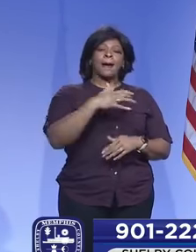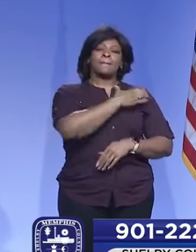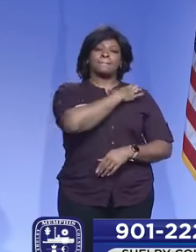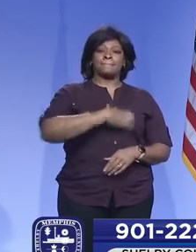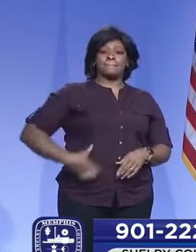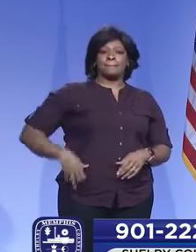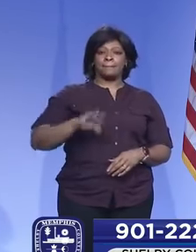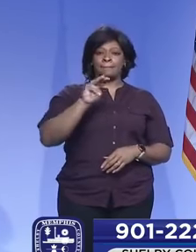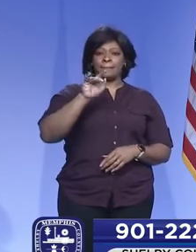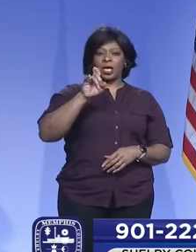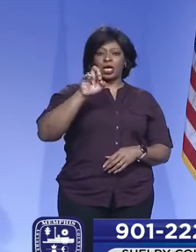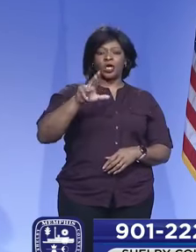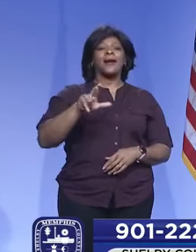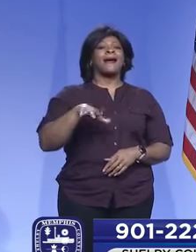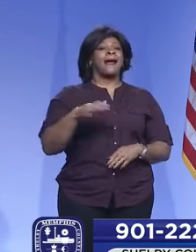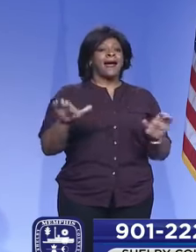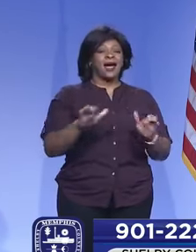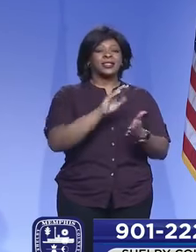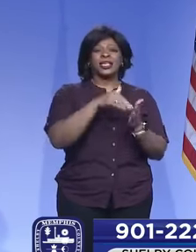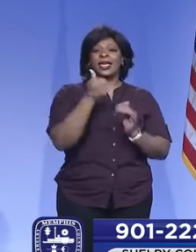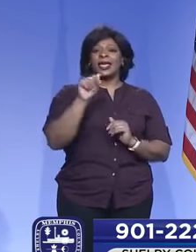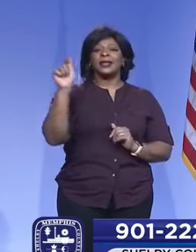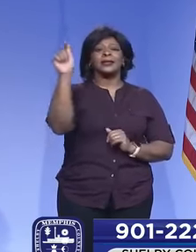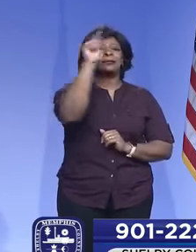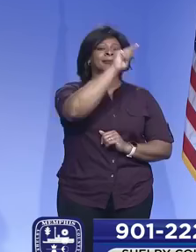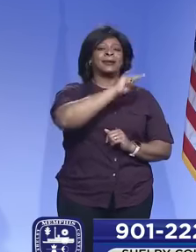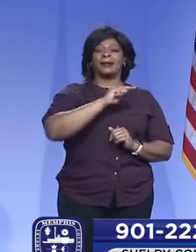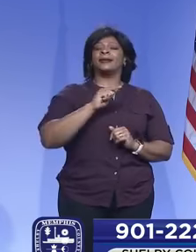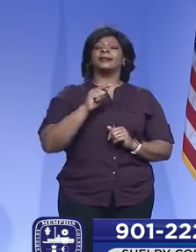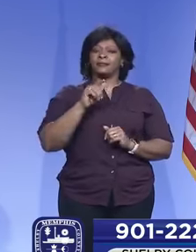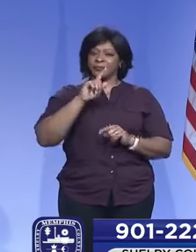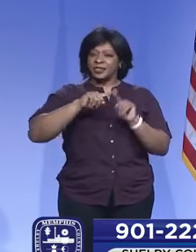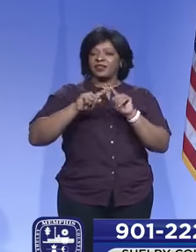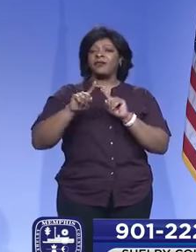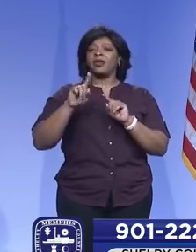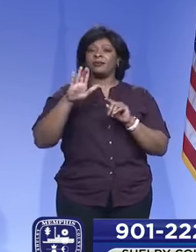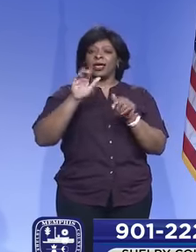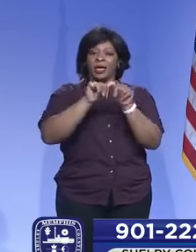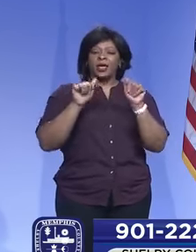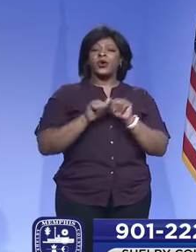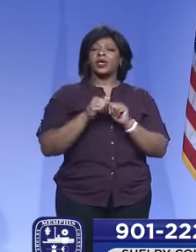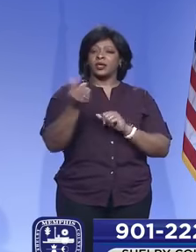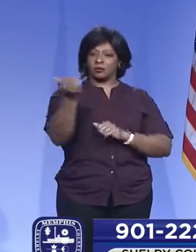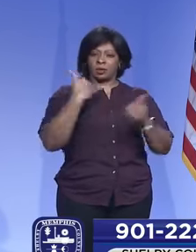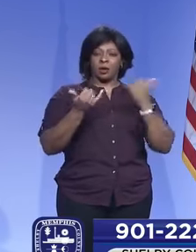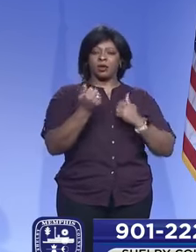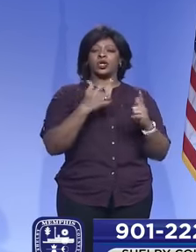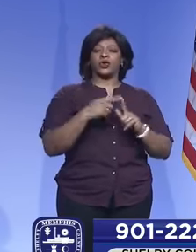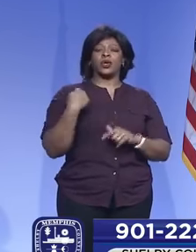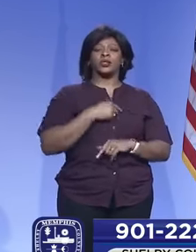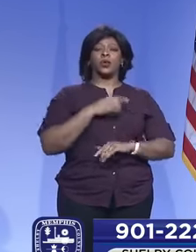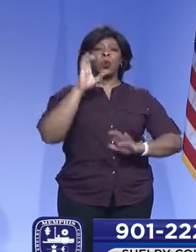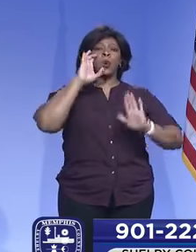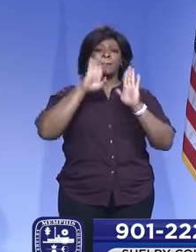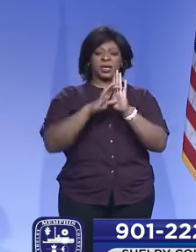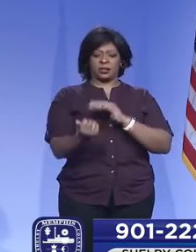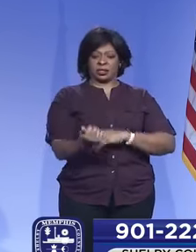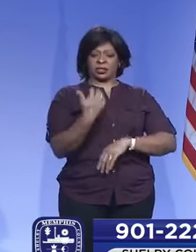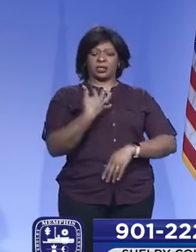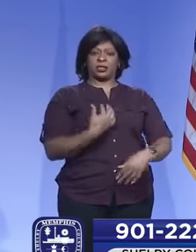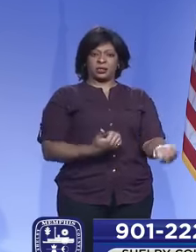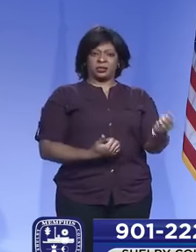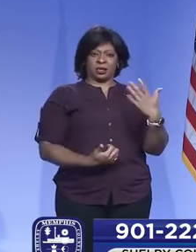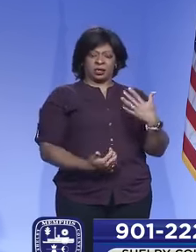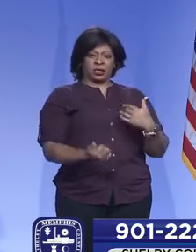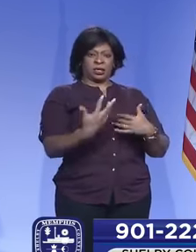Center. They can call any municipality. It's going to make it to us. However, what happens is when pictures are sent to us, they're